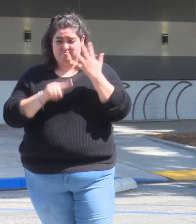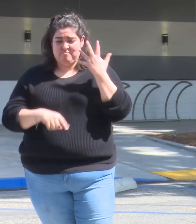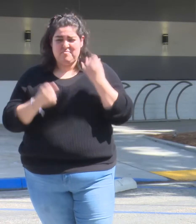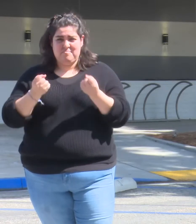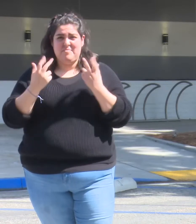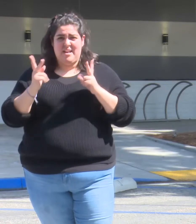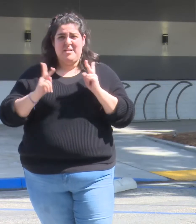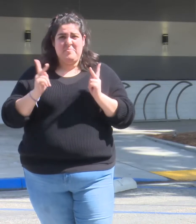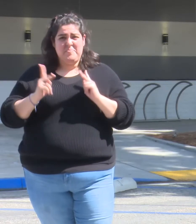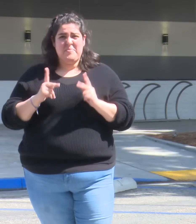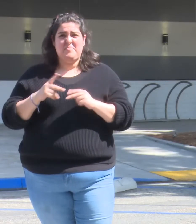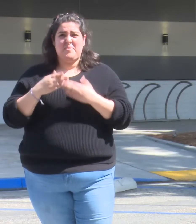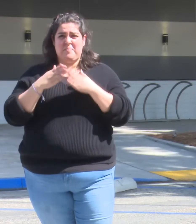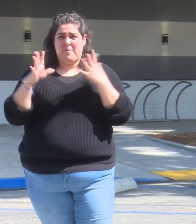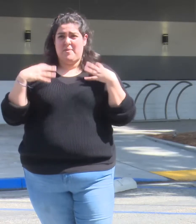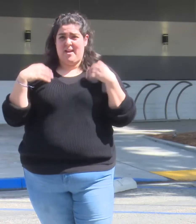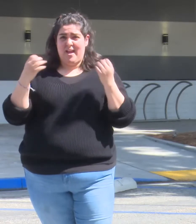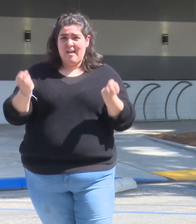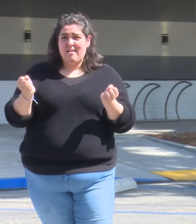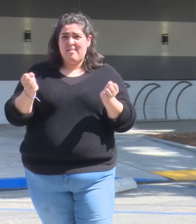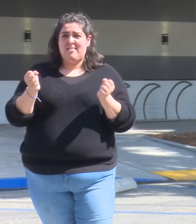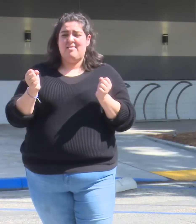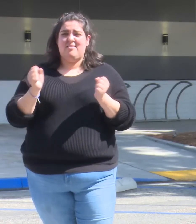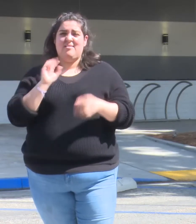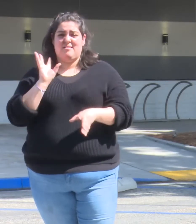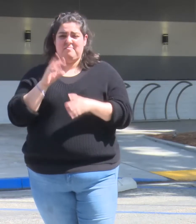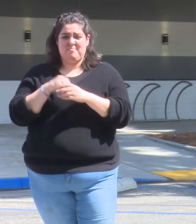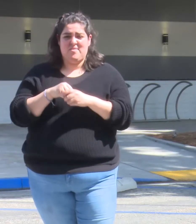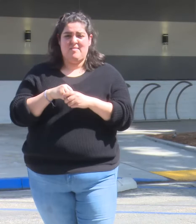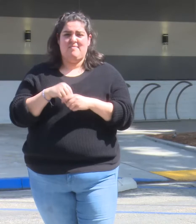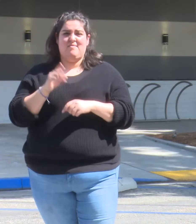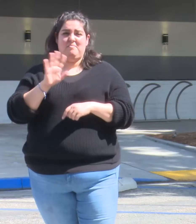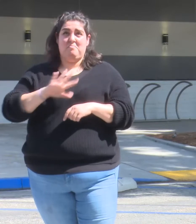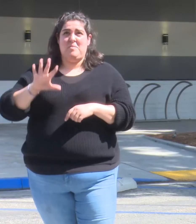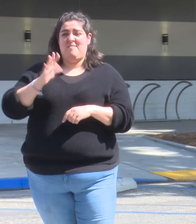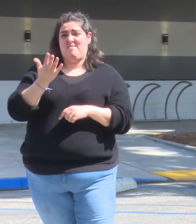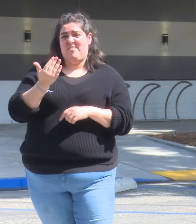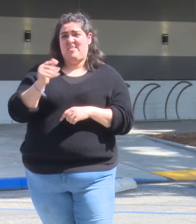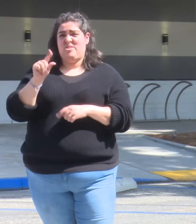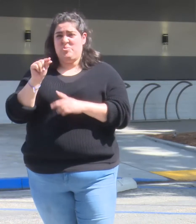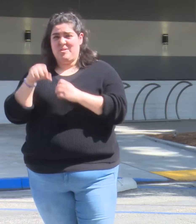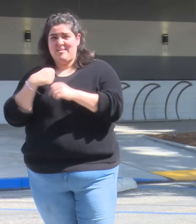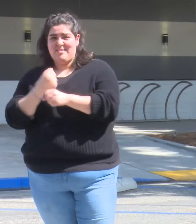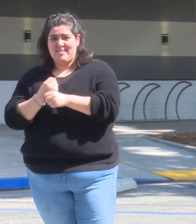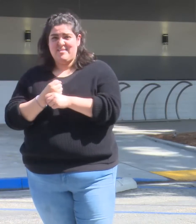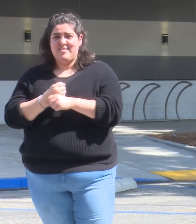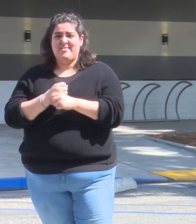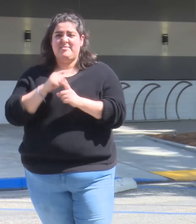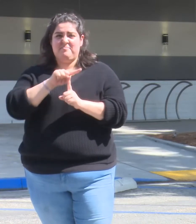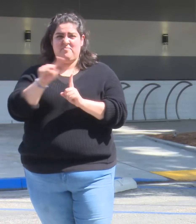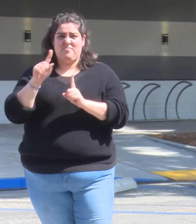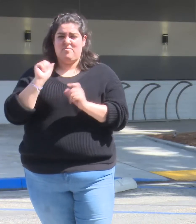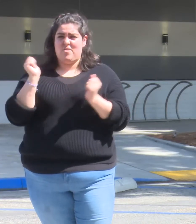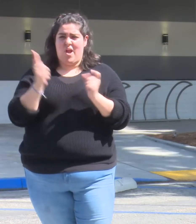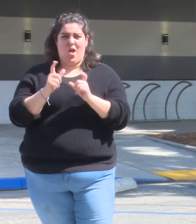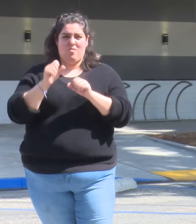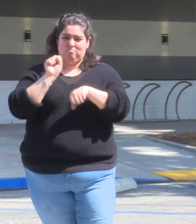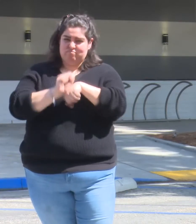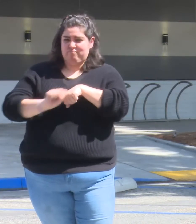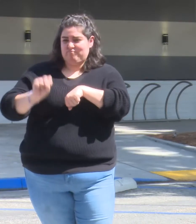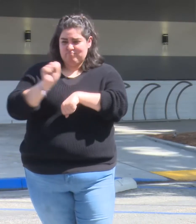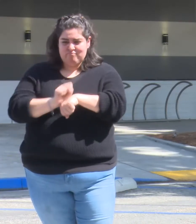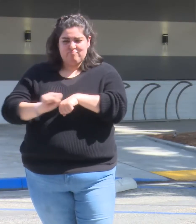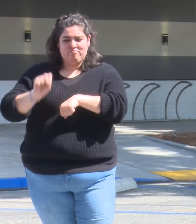professionals worked in North Long Beach for about 15 to 20 years. and they all work tirelessly to make